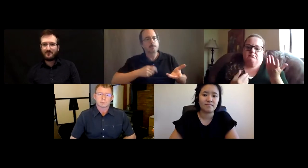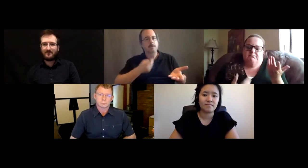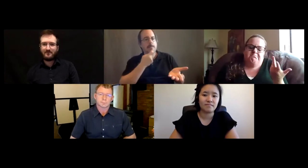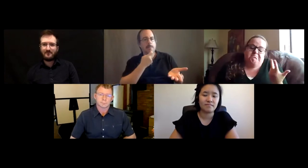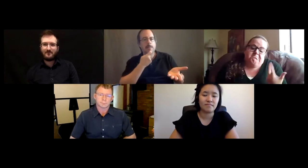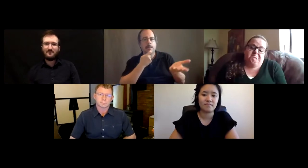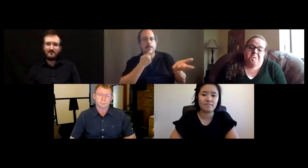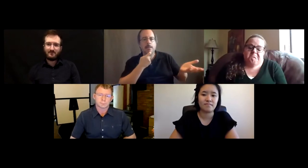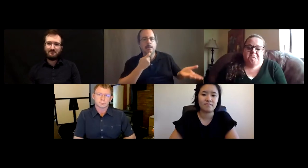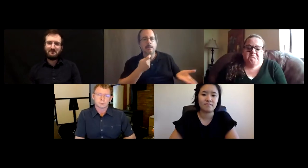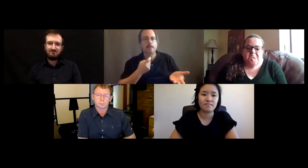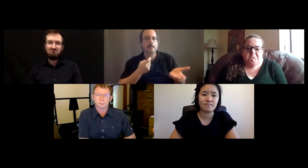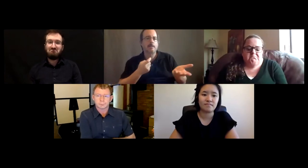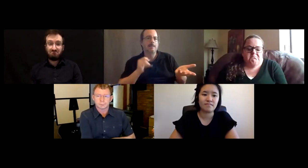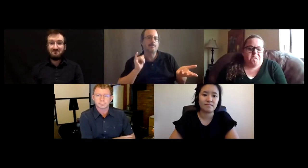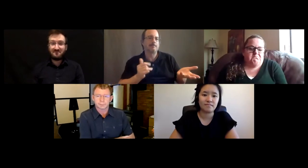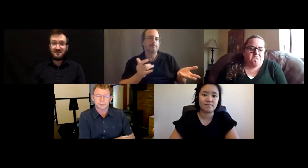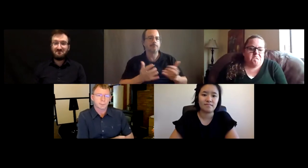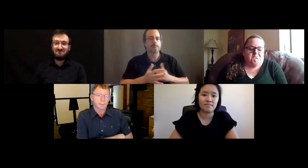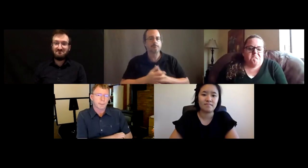people as people.